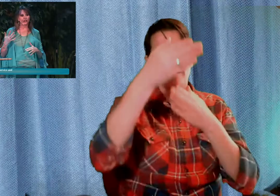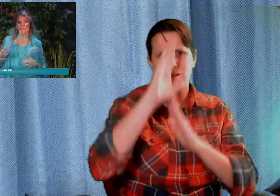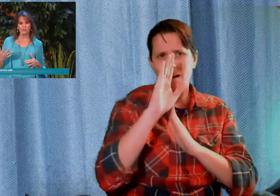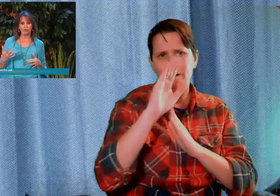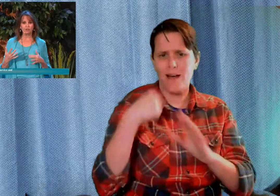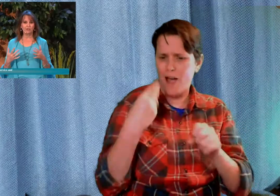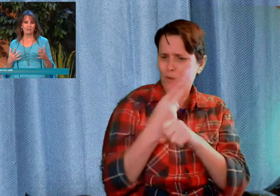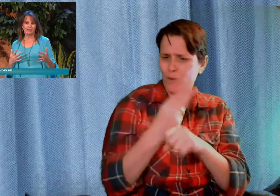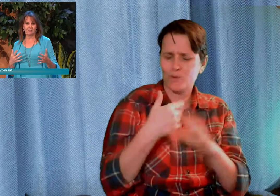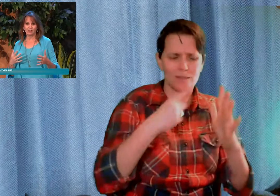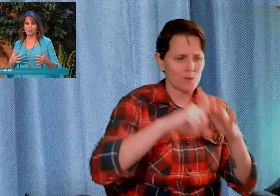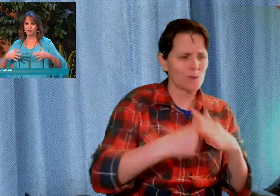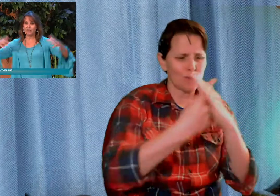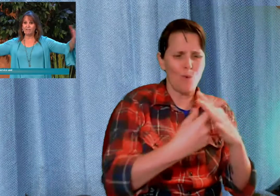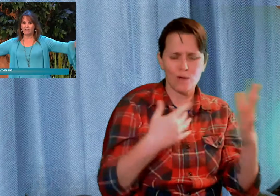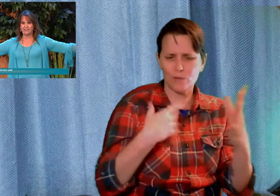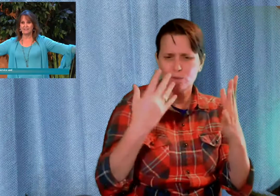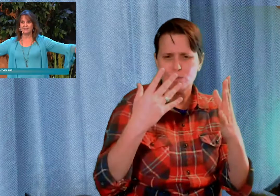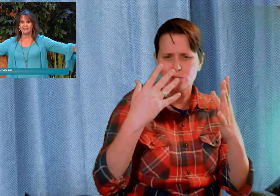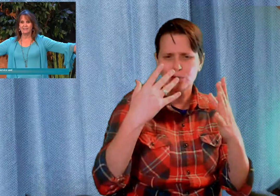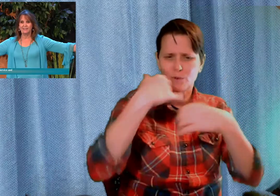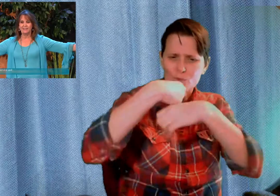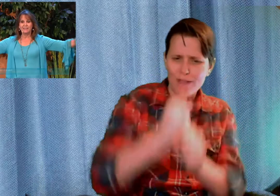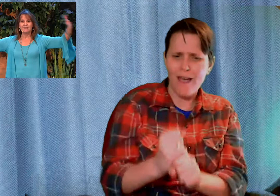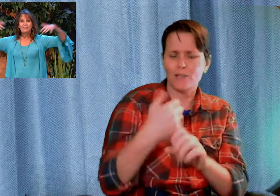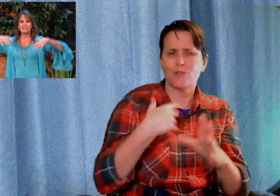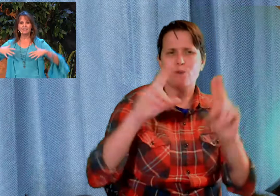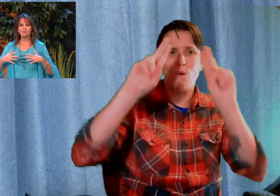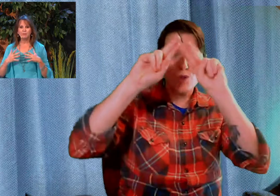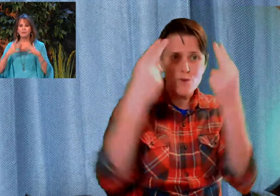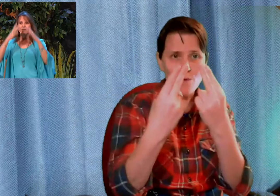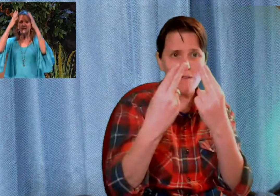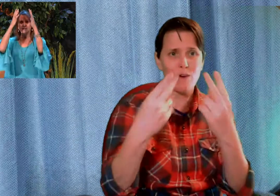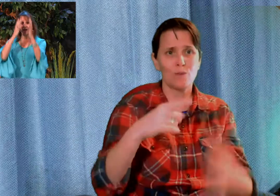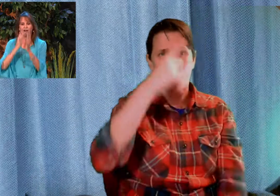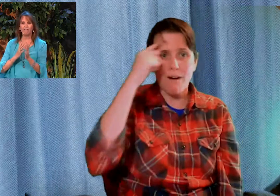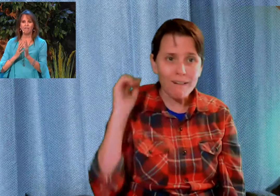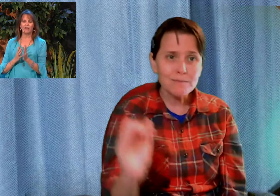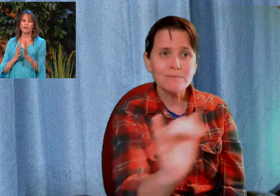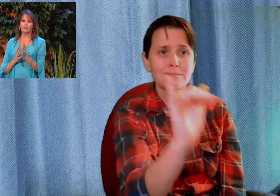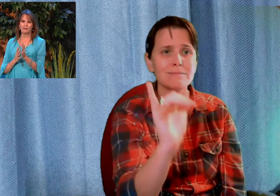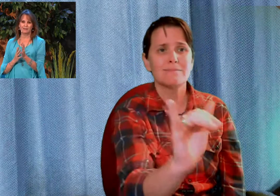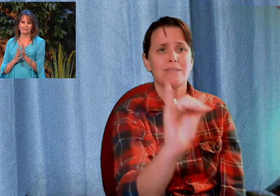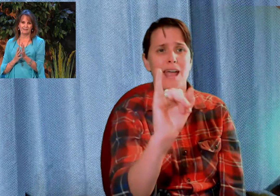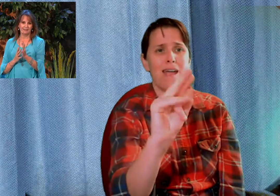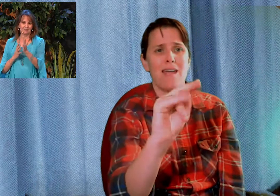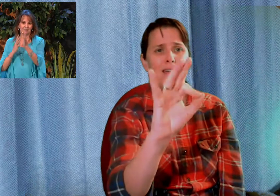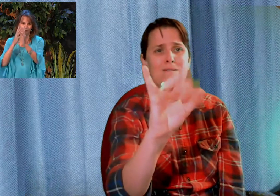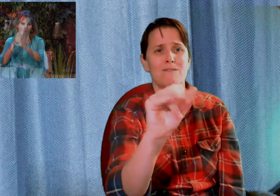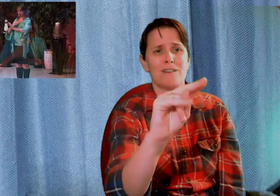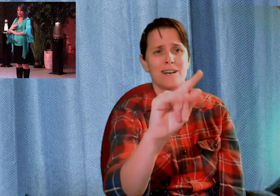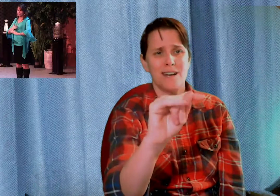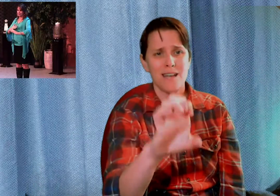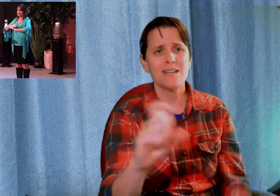creation or universe or intelligence or infinite. It's the experience of that presence that